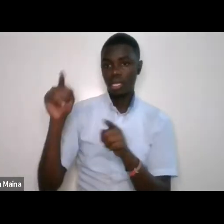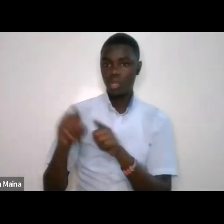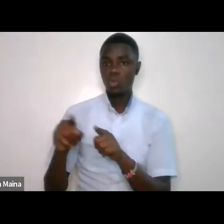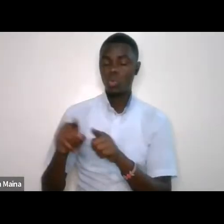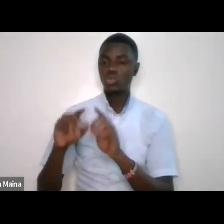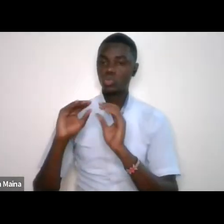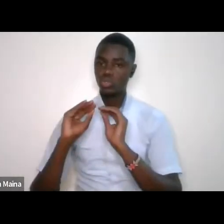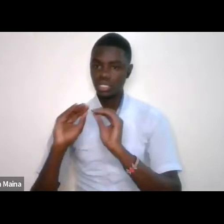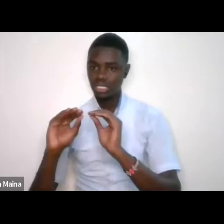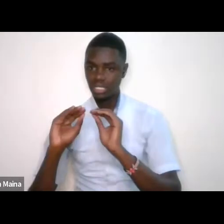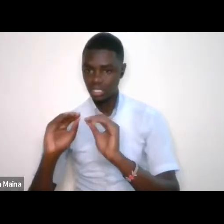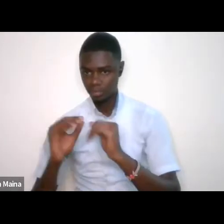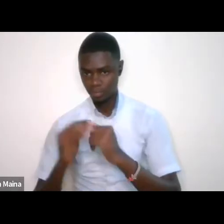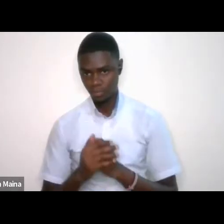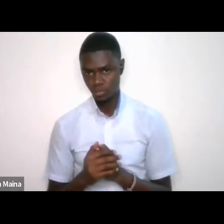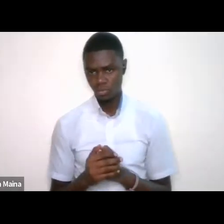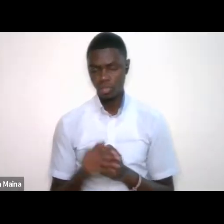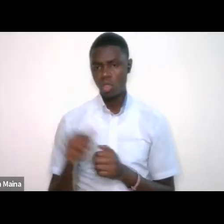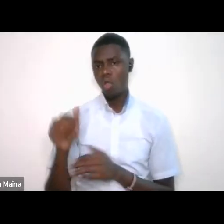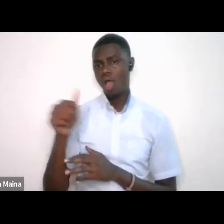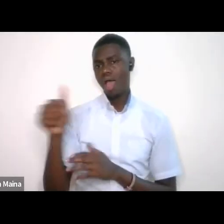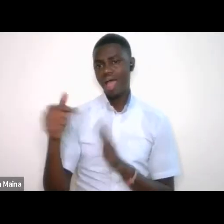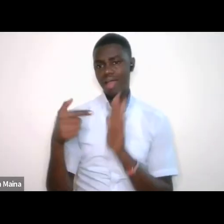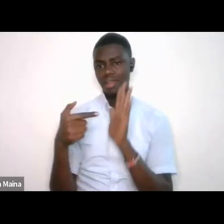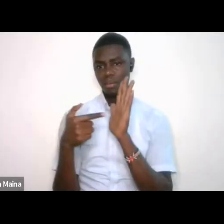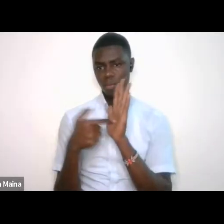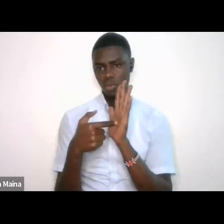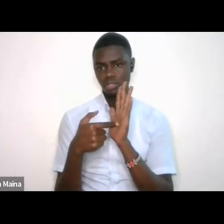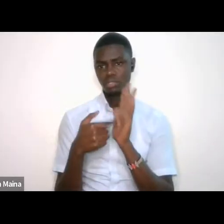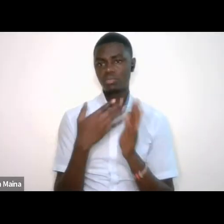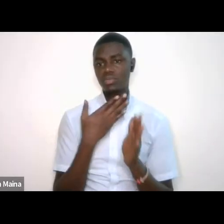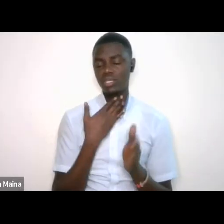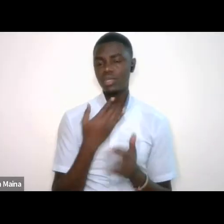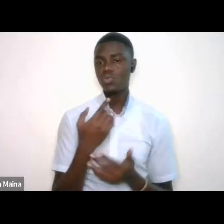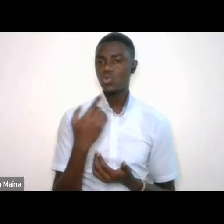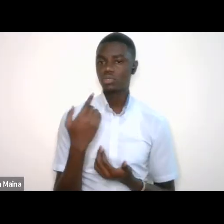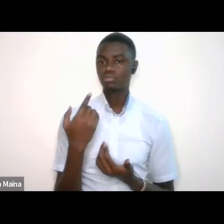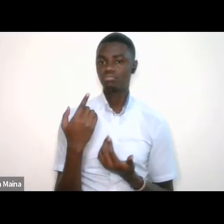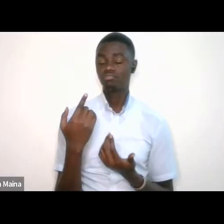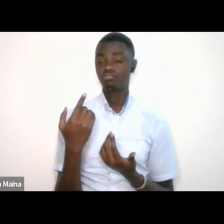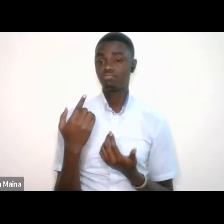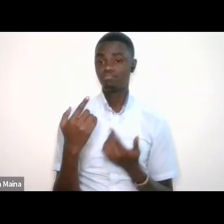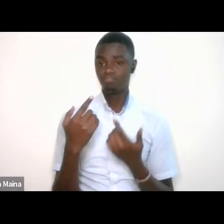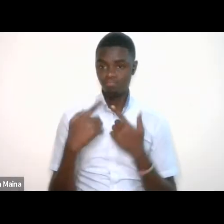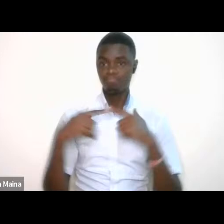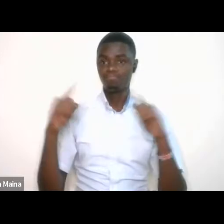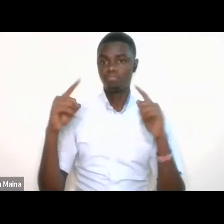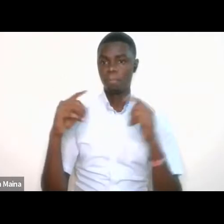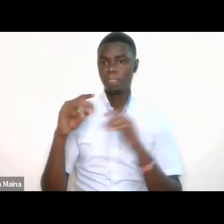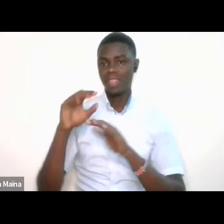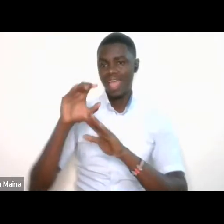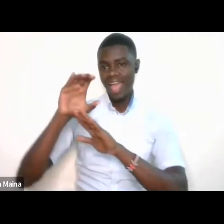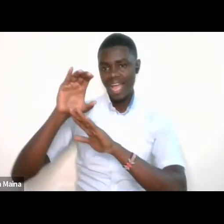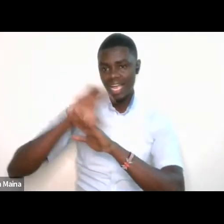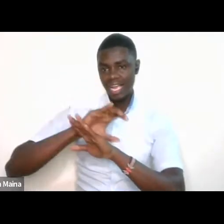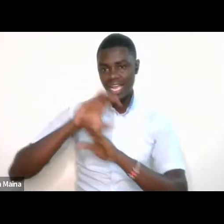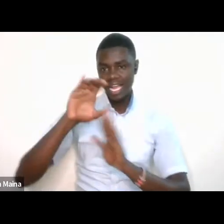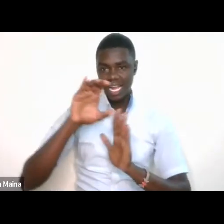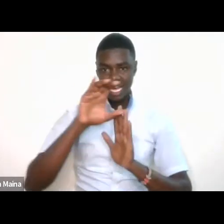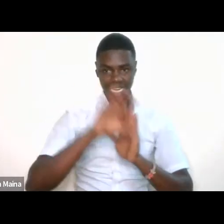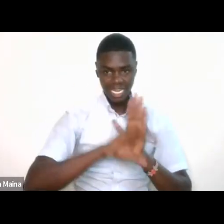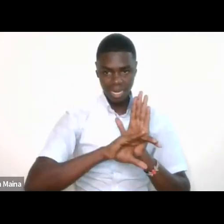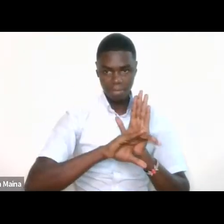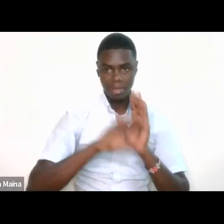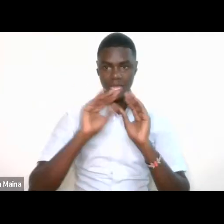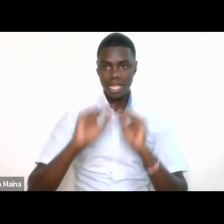So another point I want to make is that a curriculum can either give